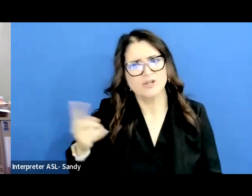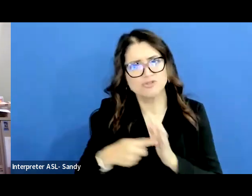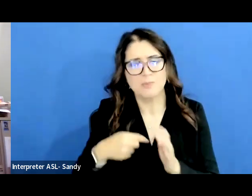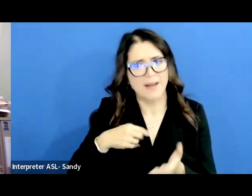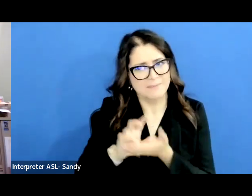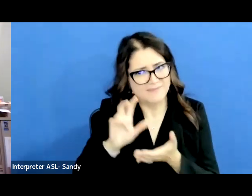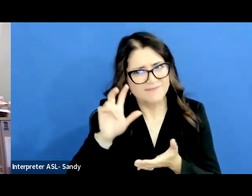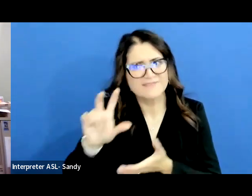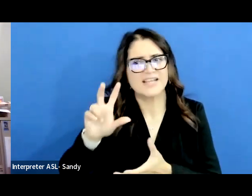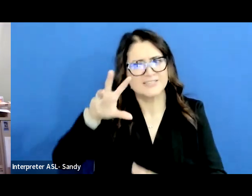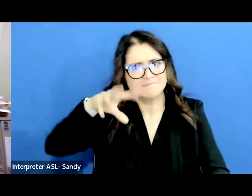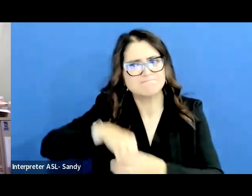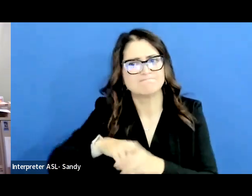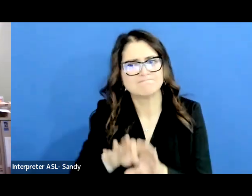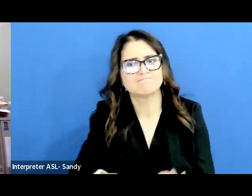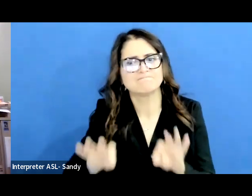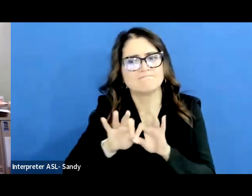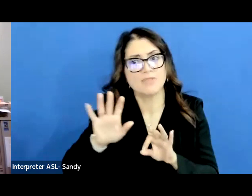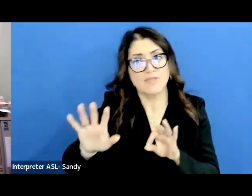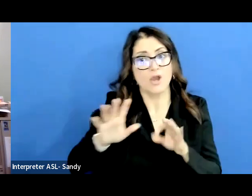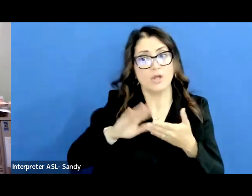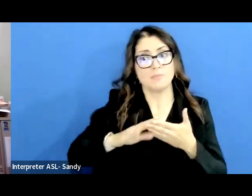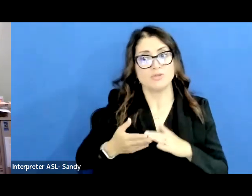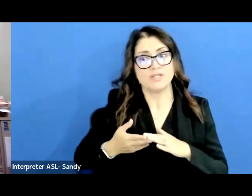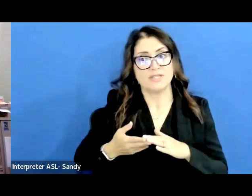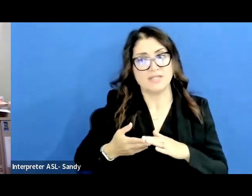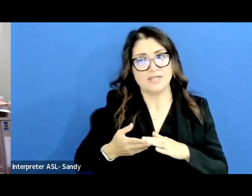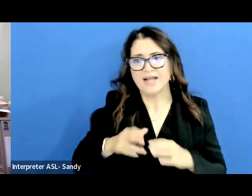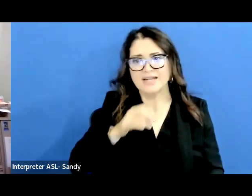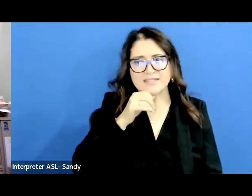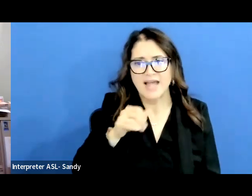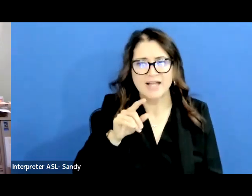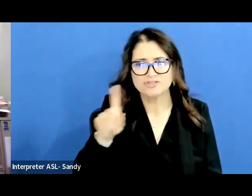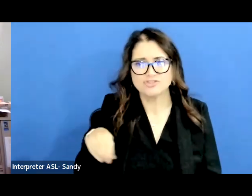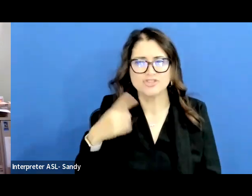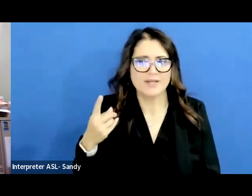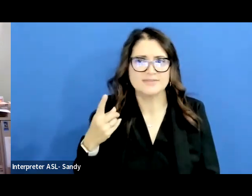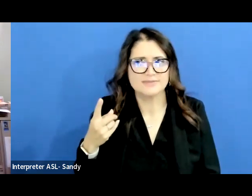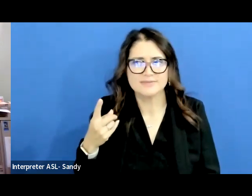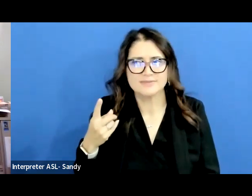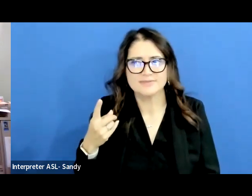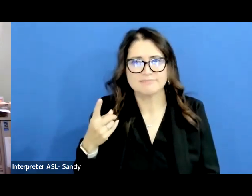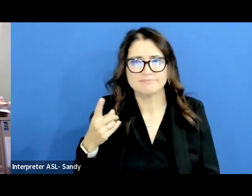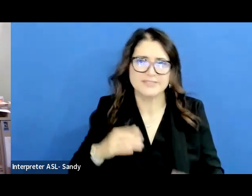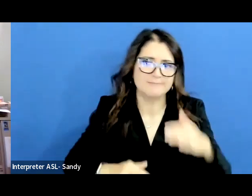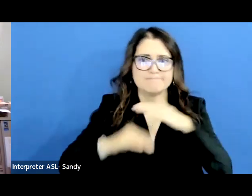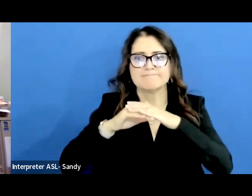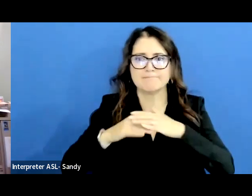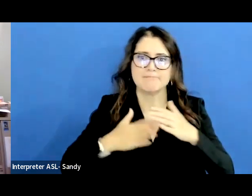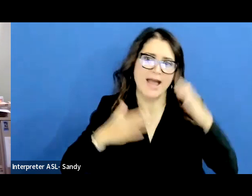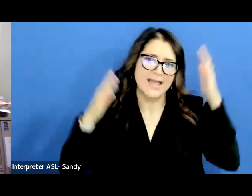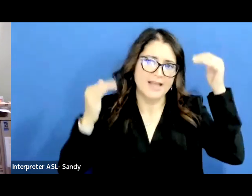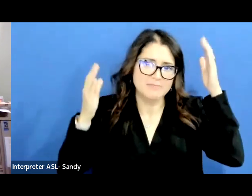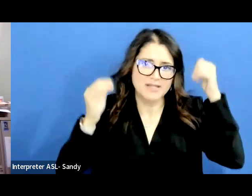not just I'm there to maybe meet some expectation or objective on my grant. And so